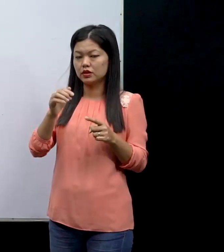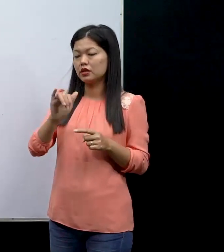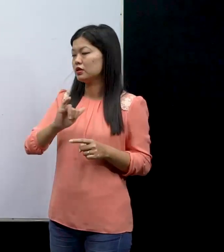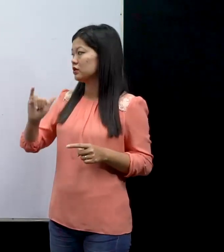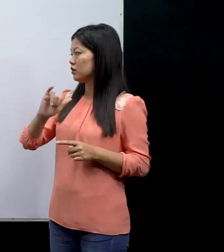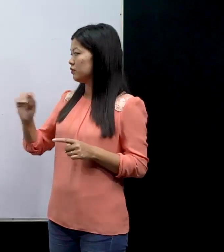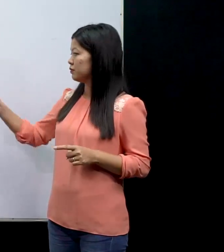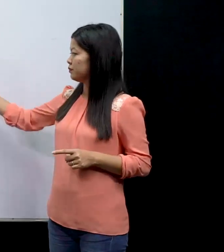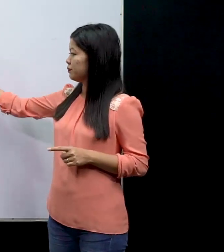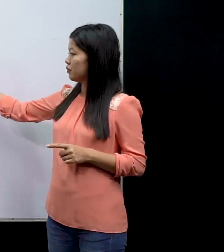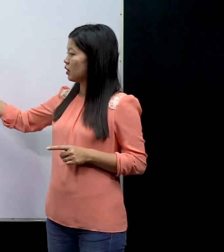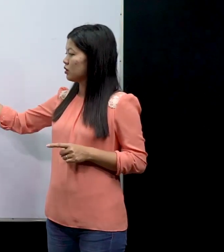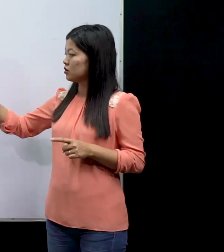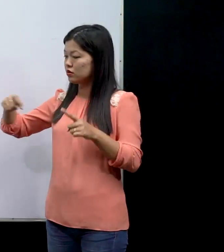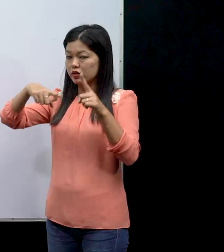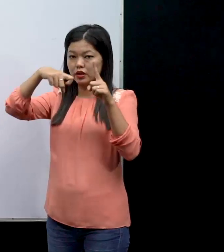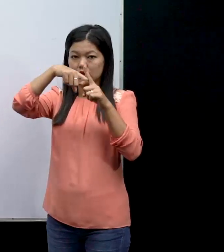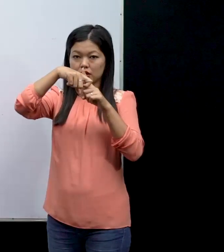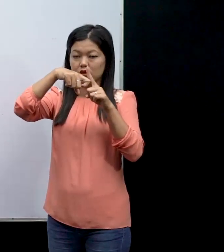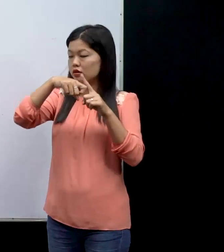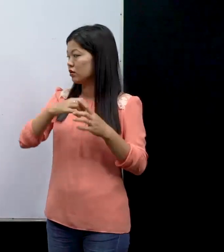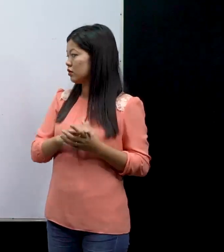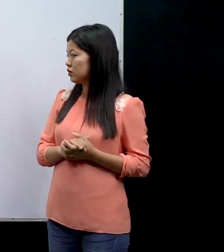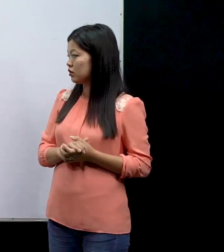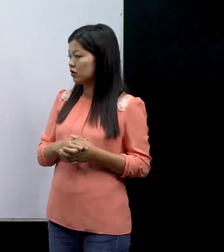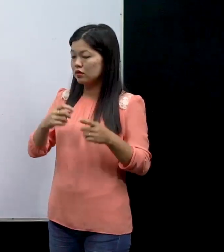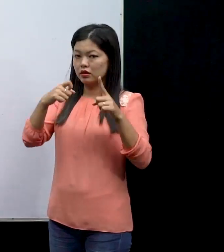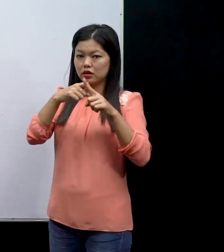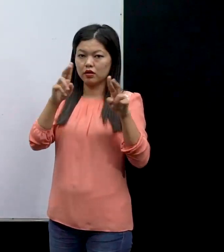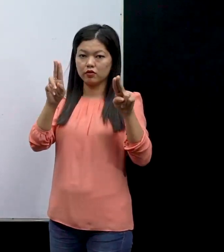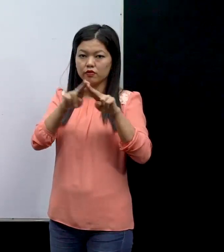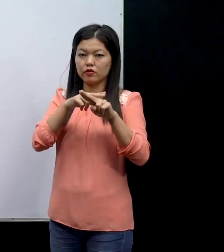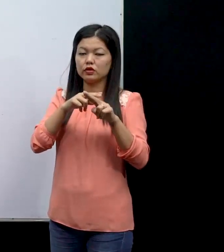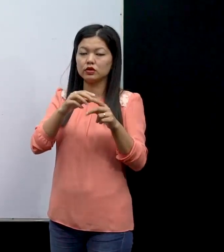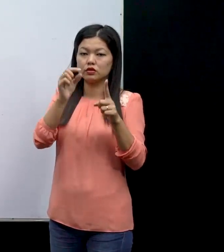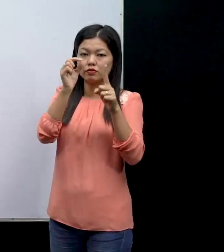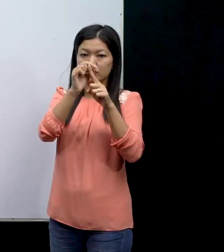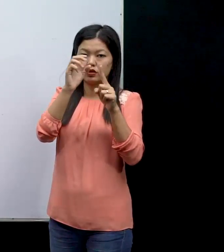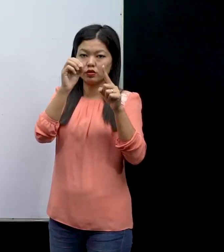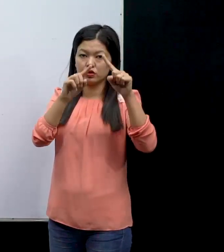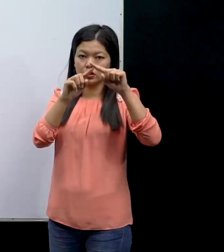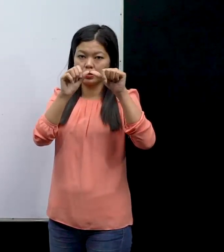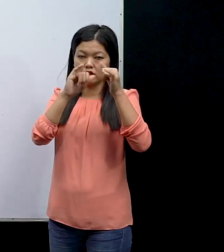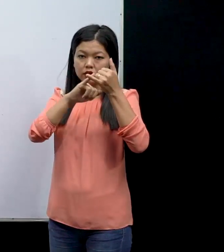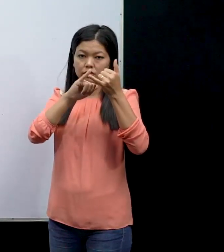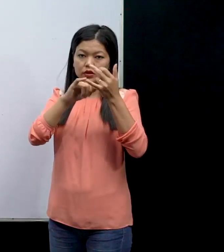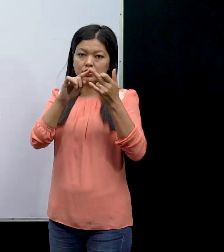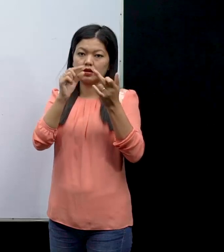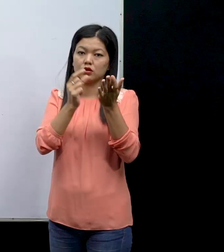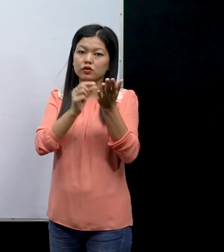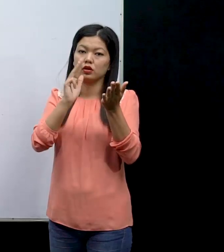potassium, that is K. The valency is 1, so for potassium is also 1 positive